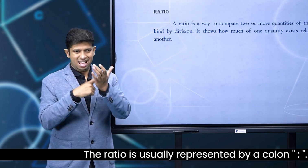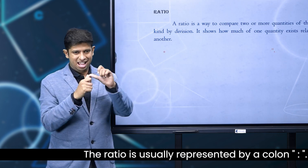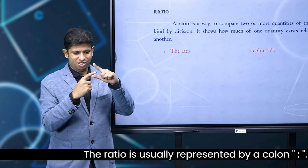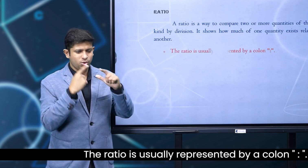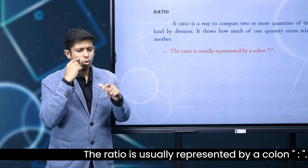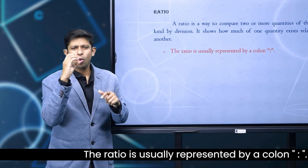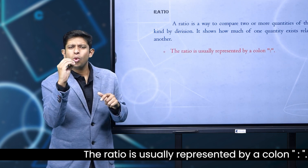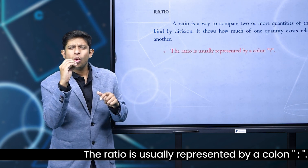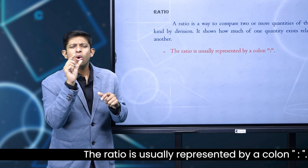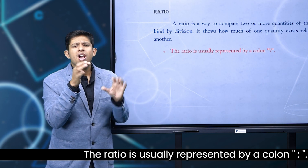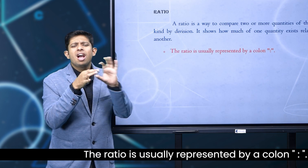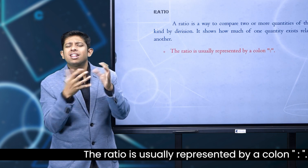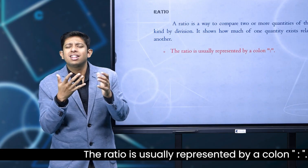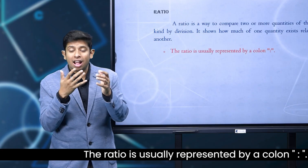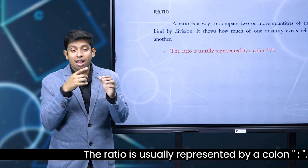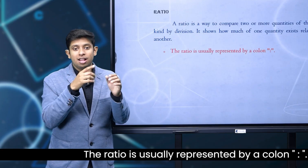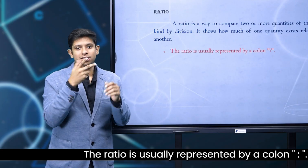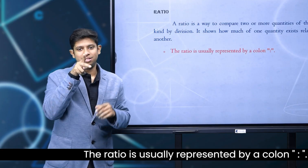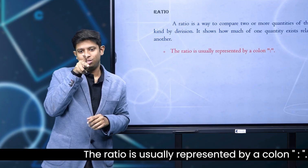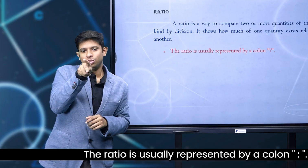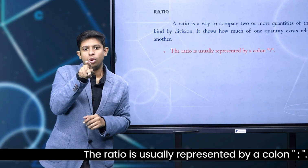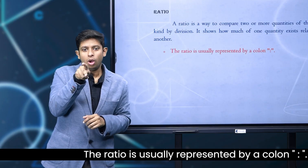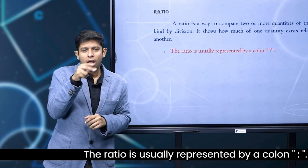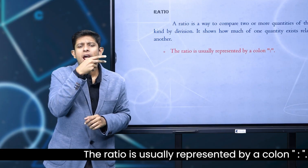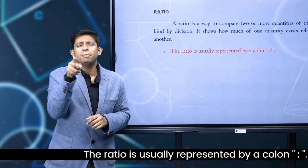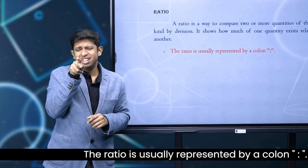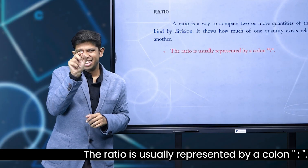The ratio is usually represented by a colon.